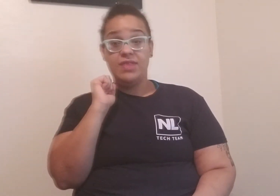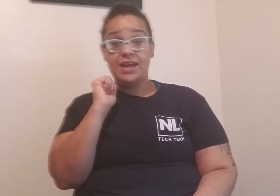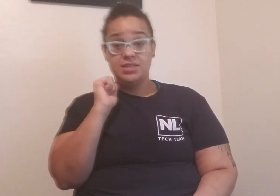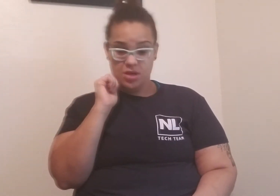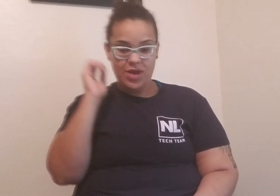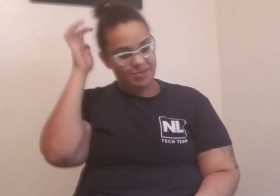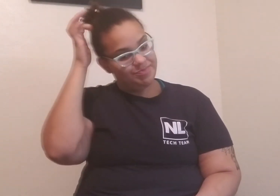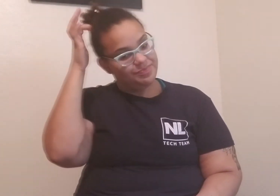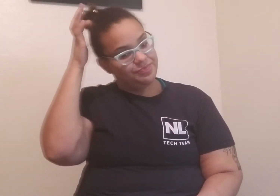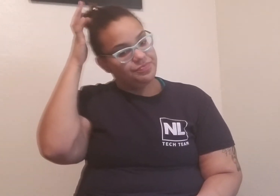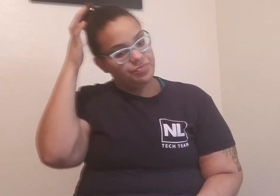that. Okay,